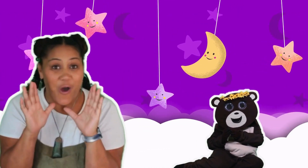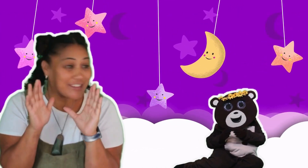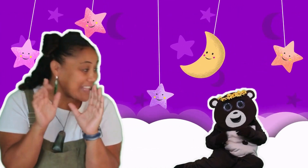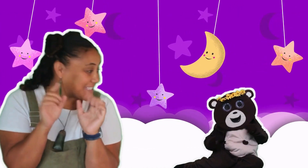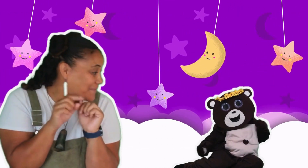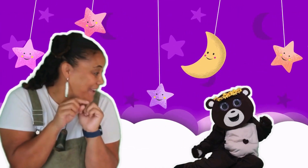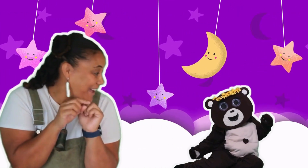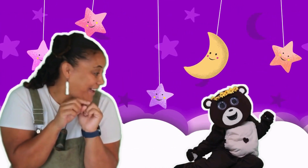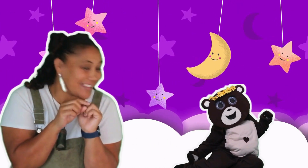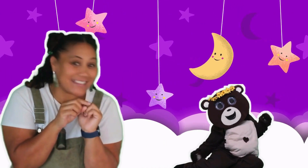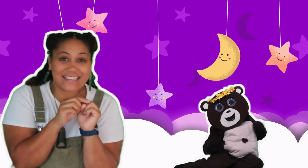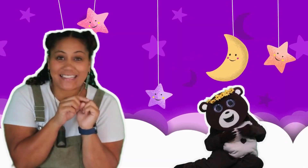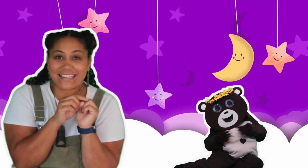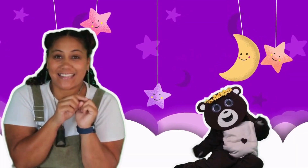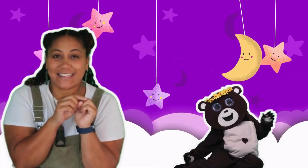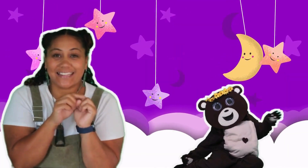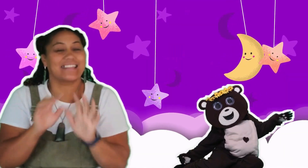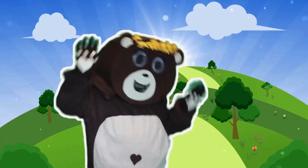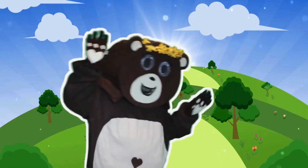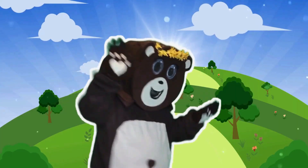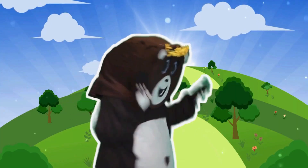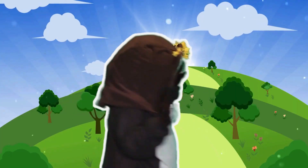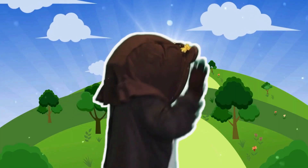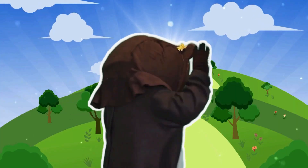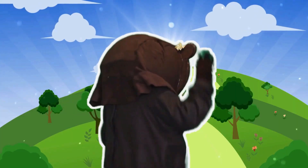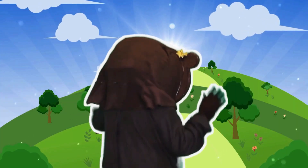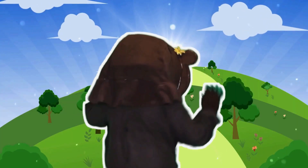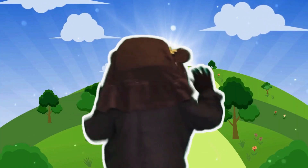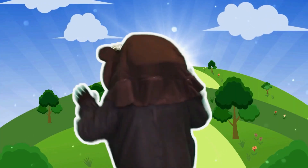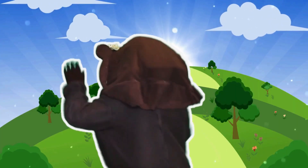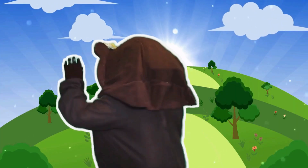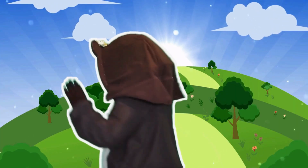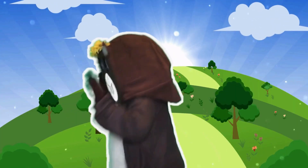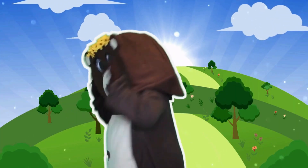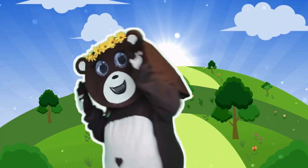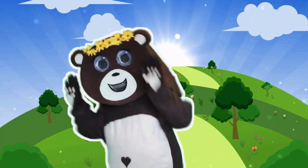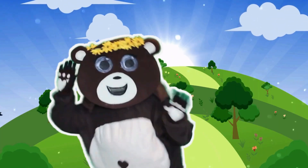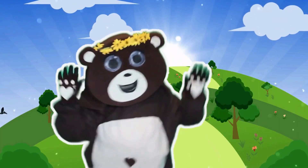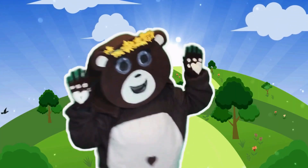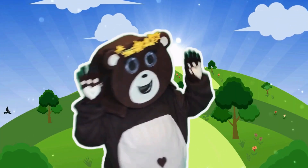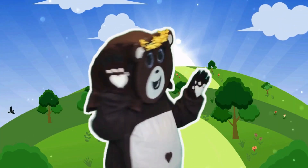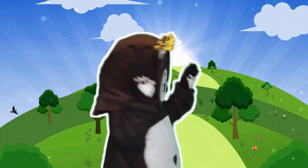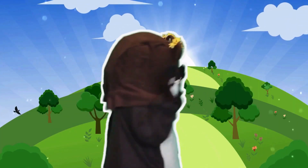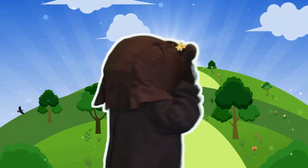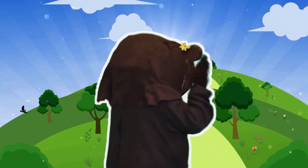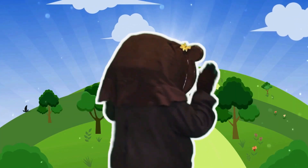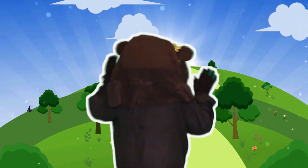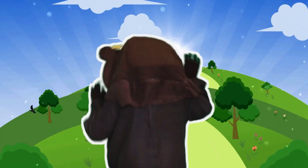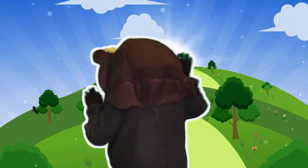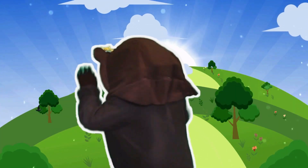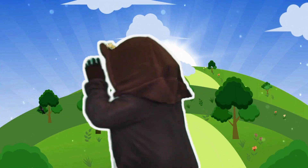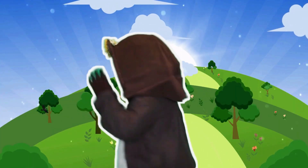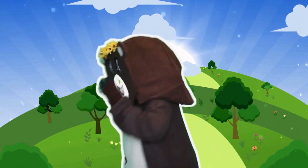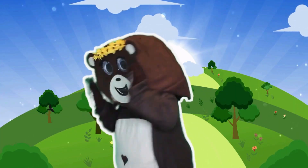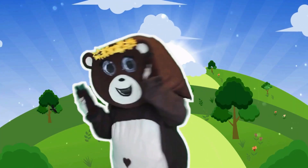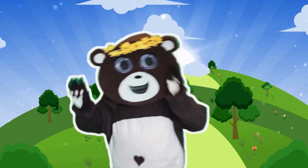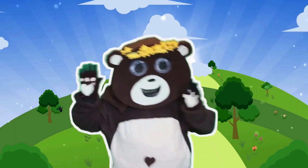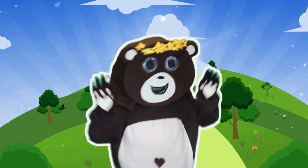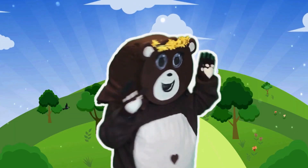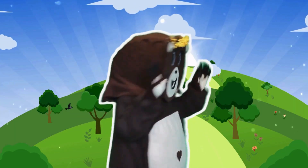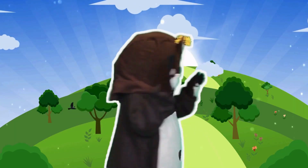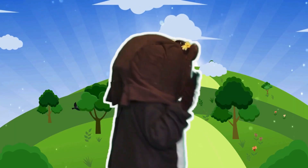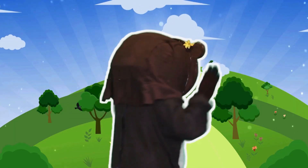E oho teti pea, e huri teti pea, e huri mai.